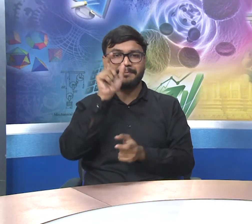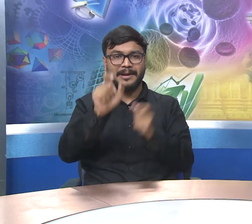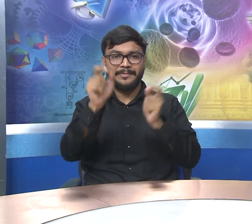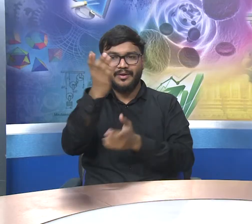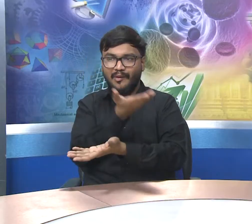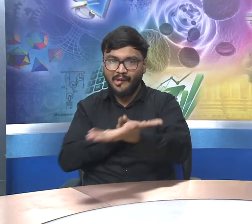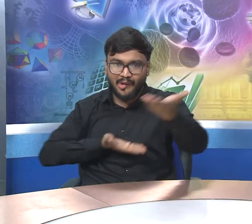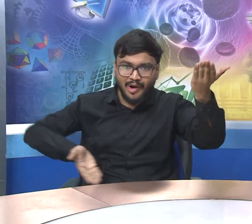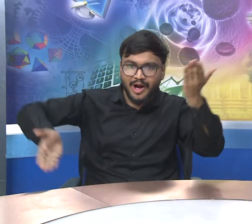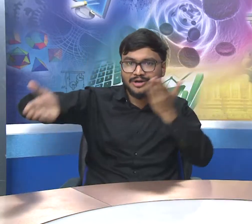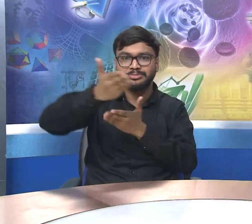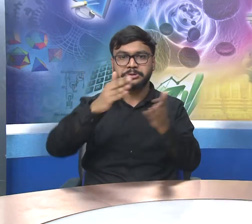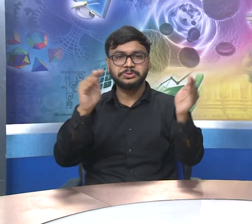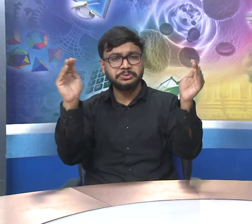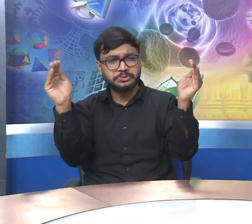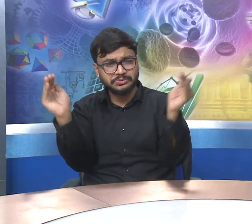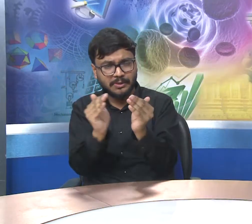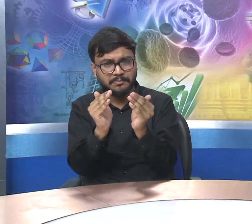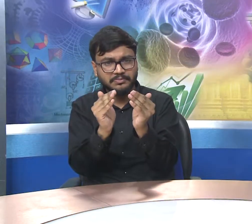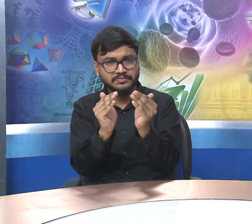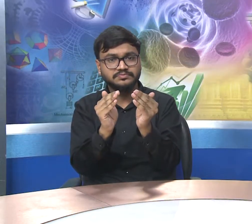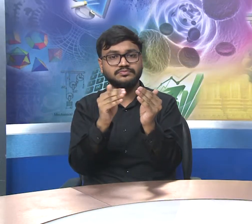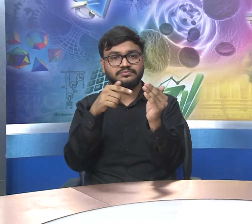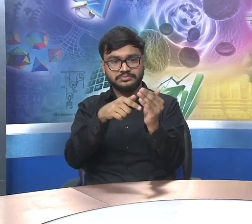But it has a language policy,